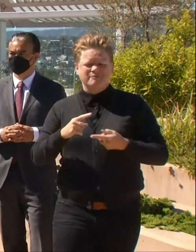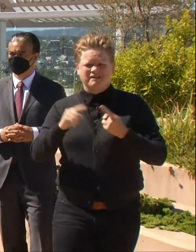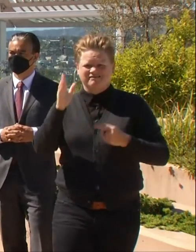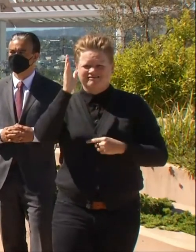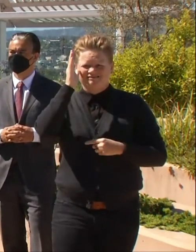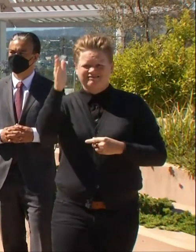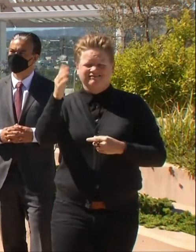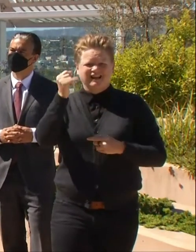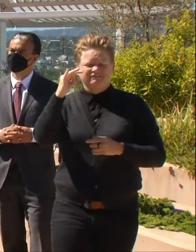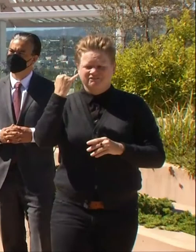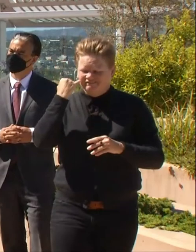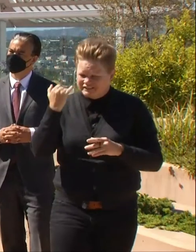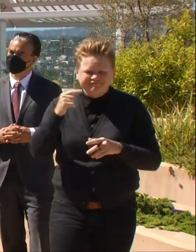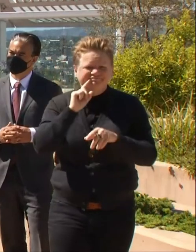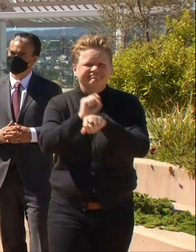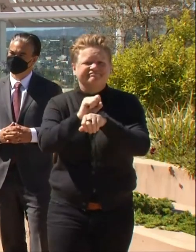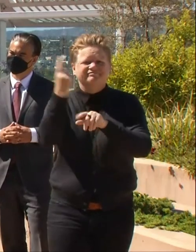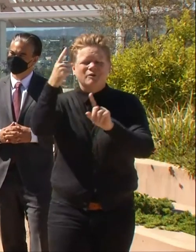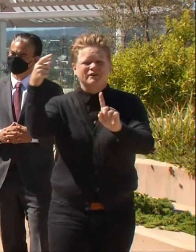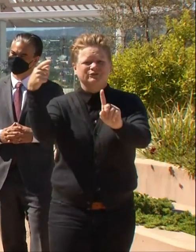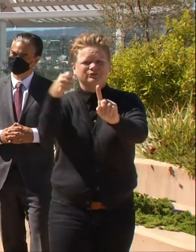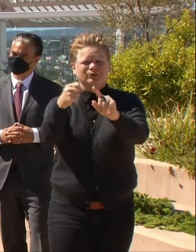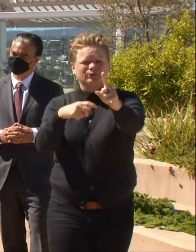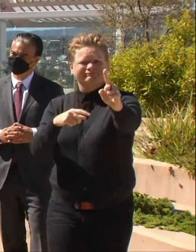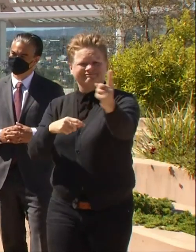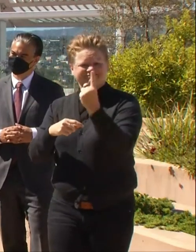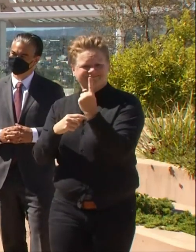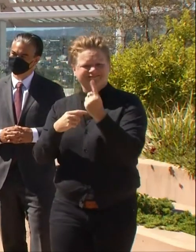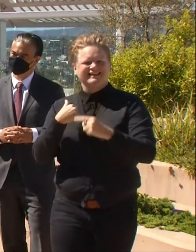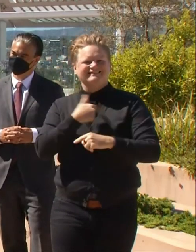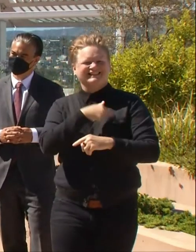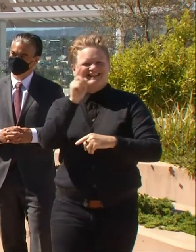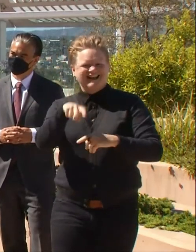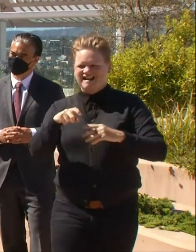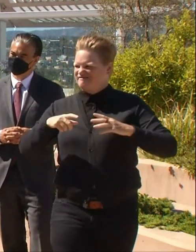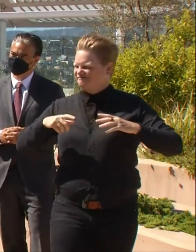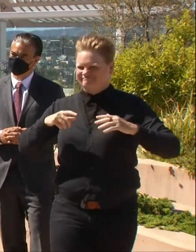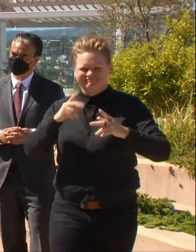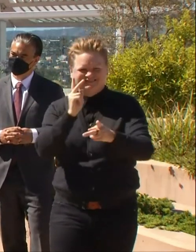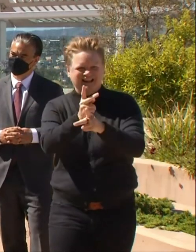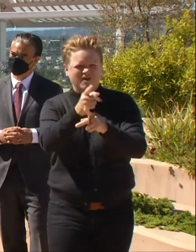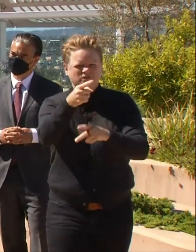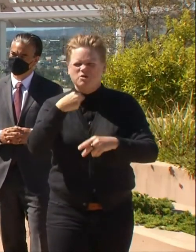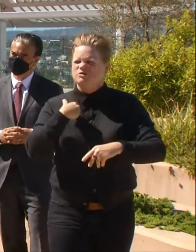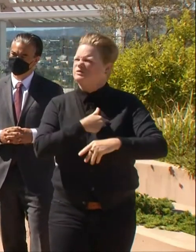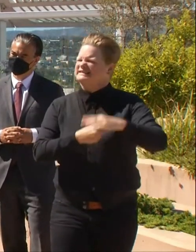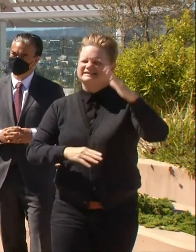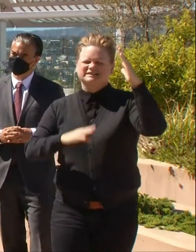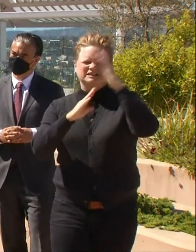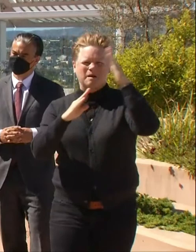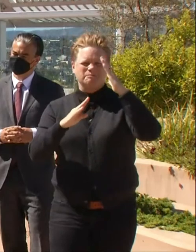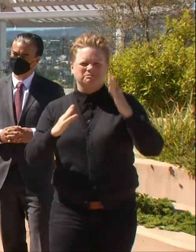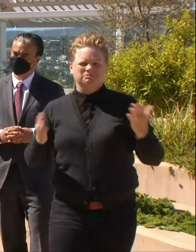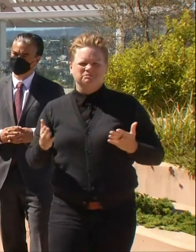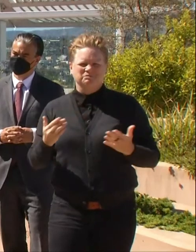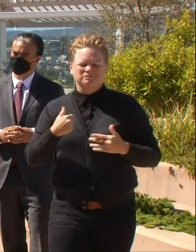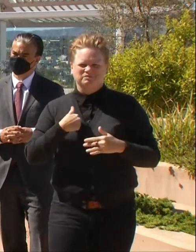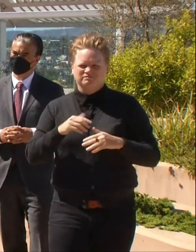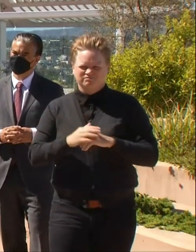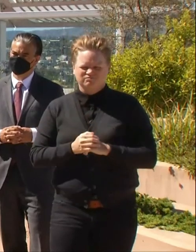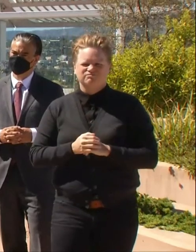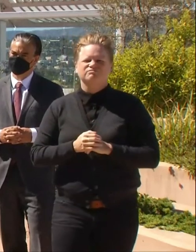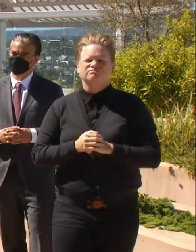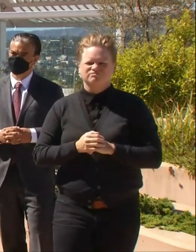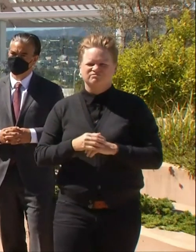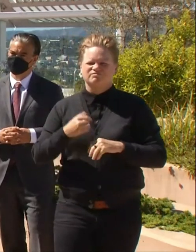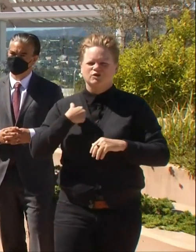We're proud of what we do. We're proud of one of the top trauma centers in the United States and one of the first to be certified as a level one trauma